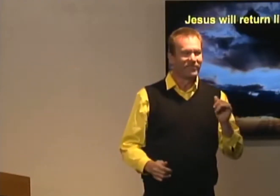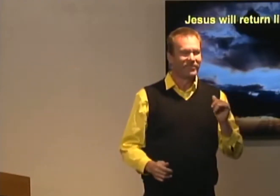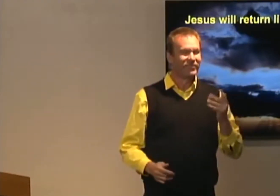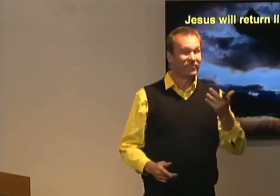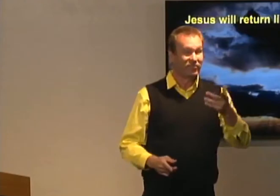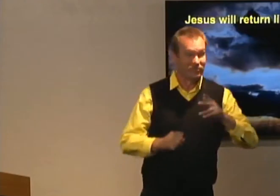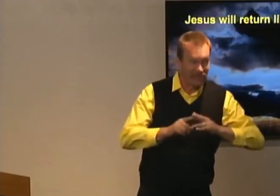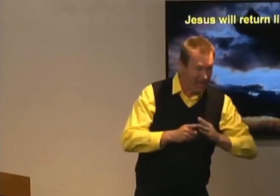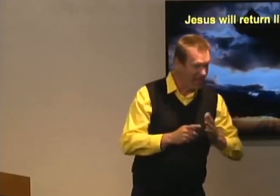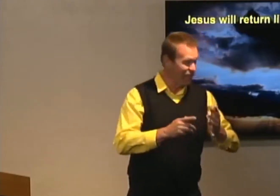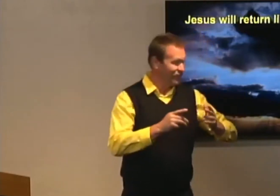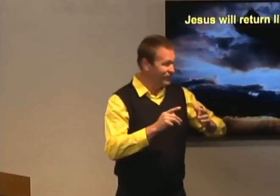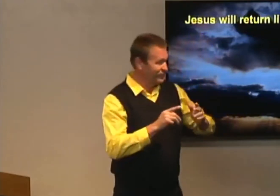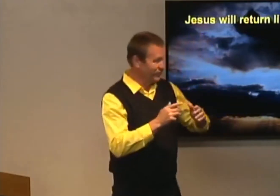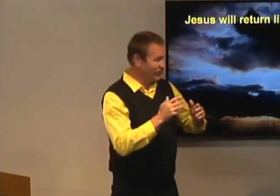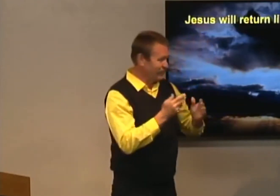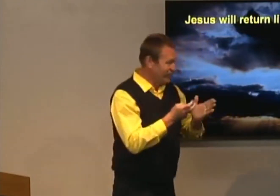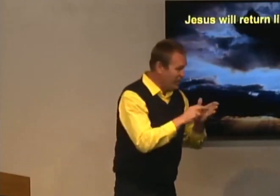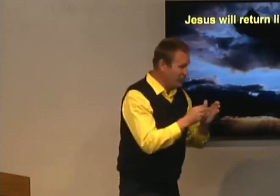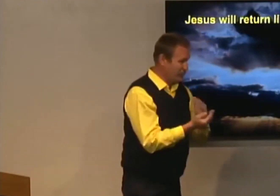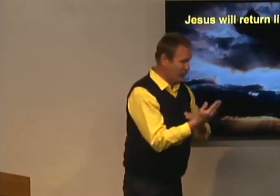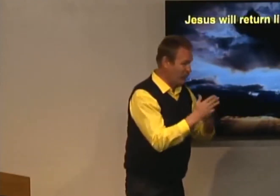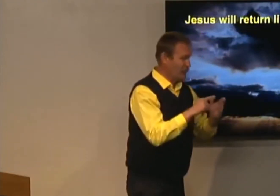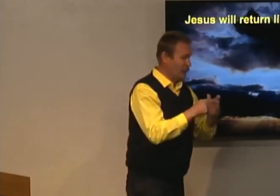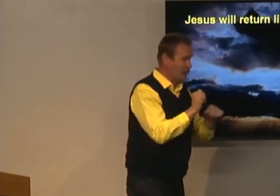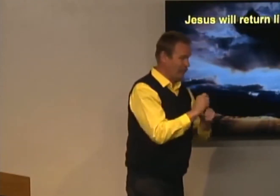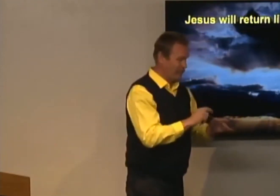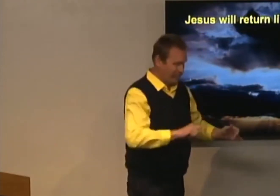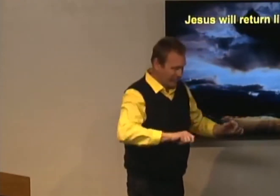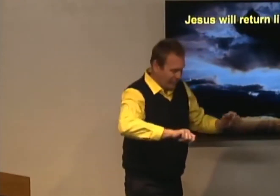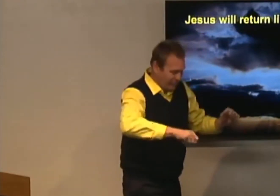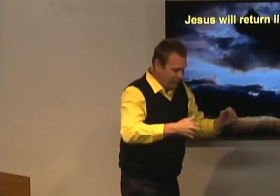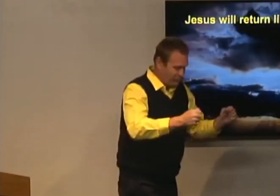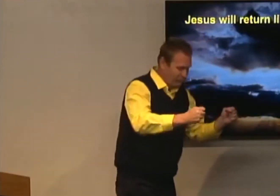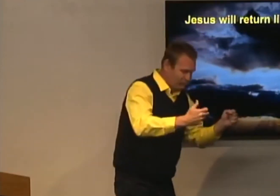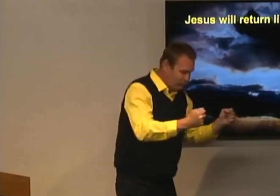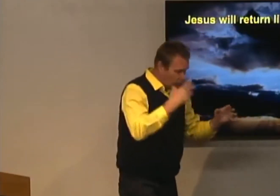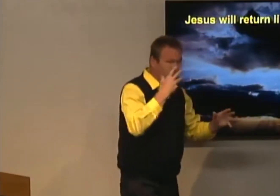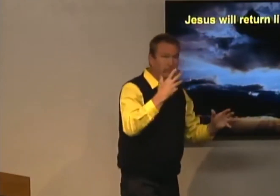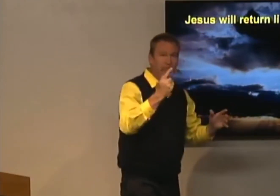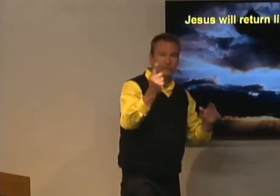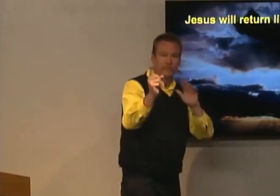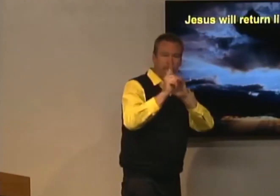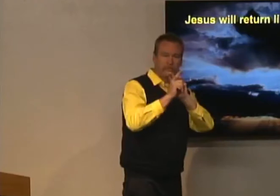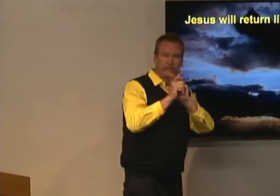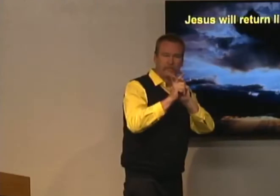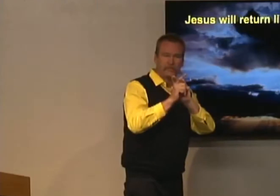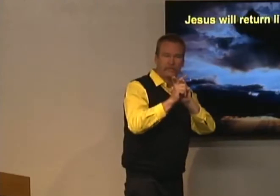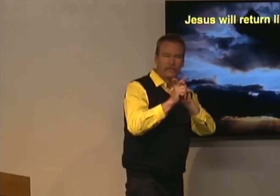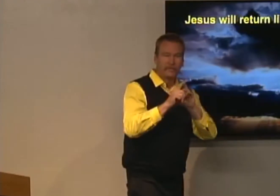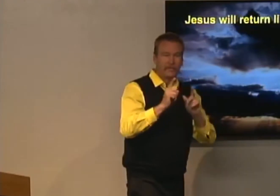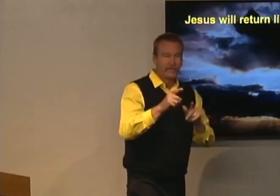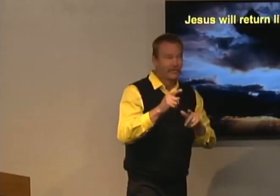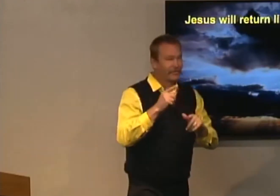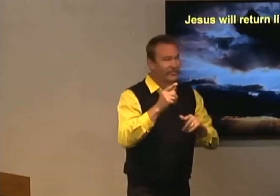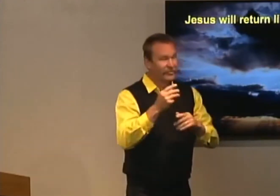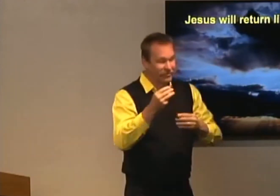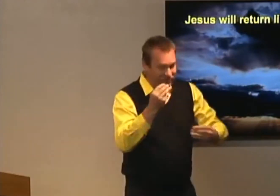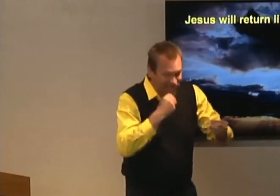fast. That fast, you know, you start, you get up in the morning, go to work, pour your coffee, get whatever, and then